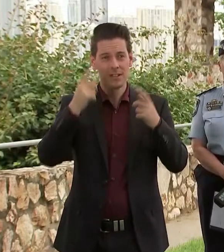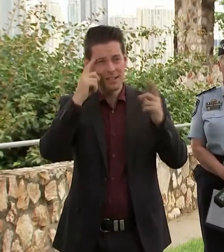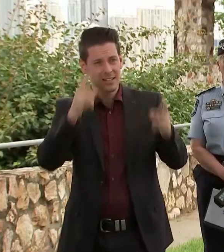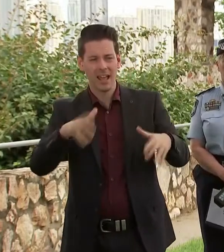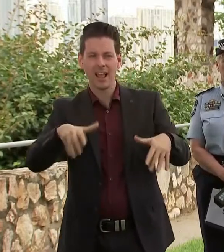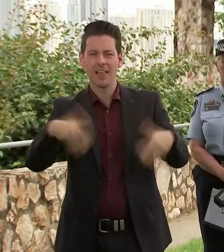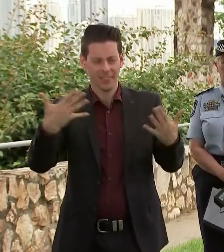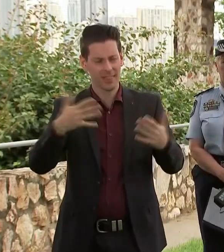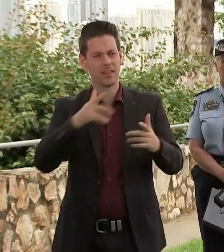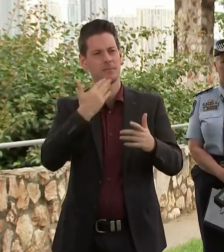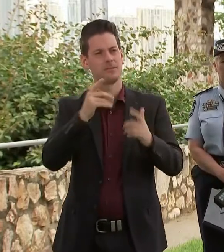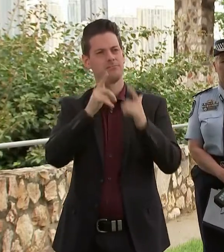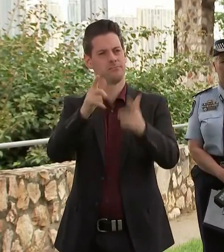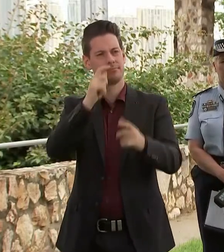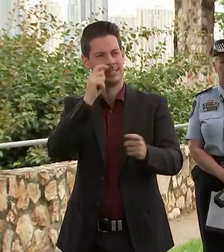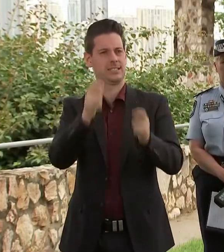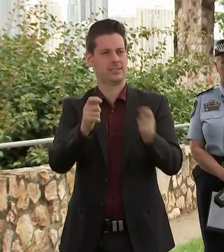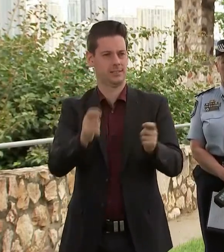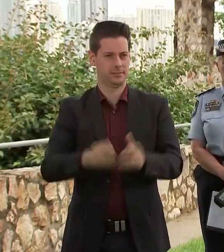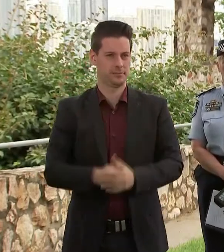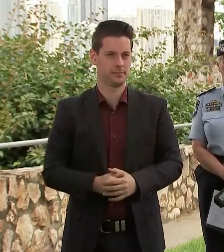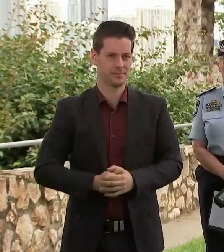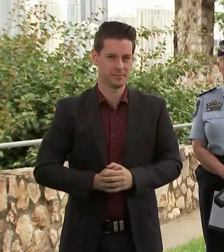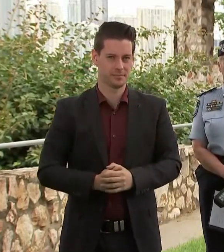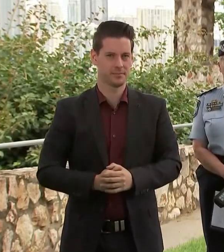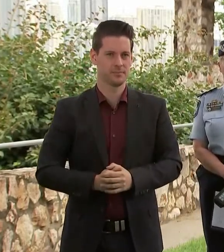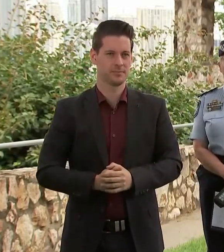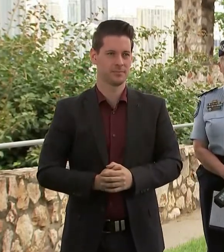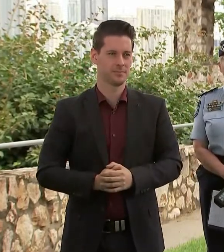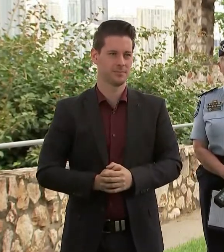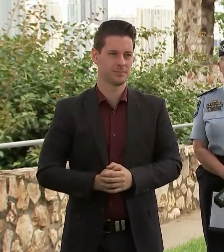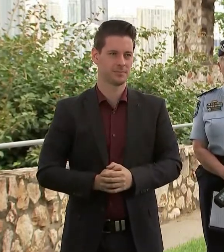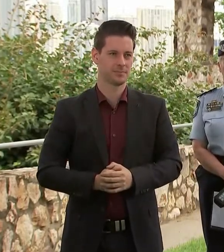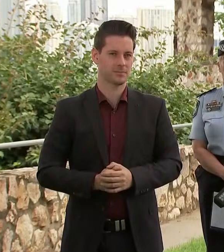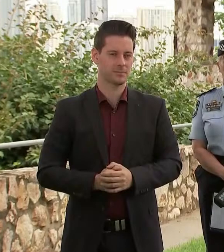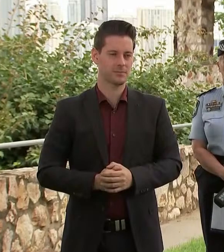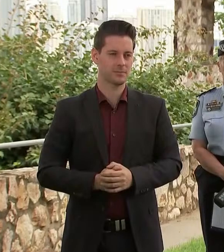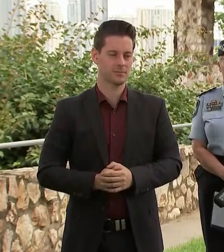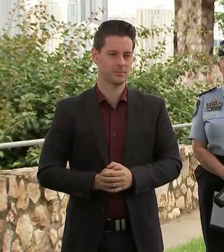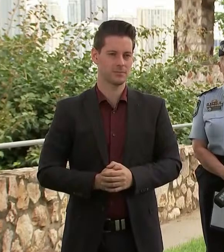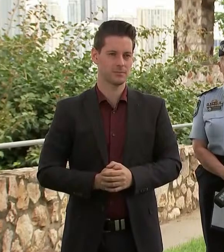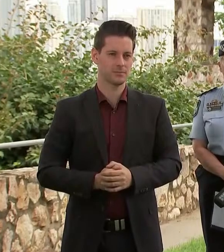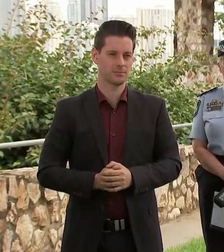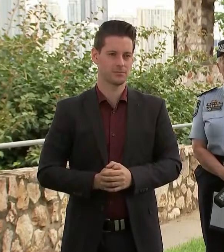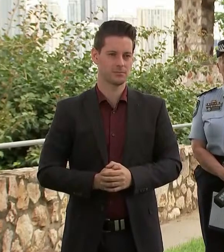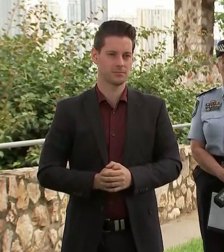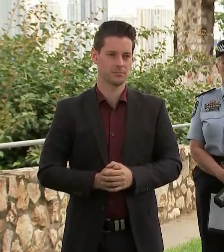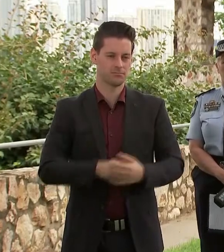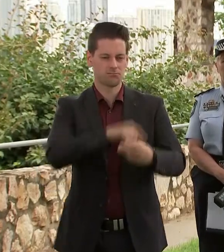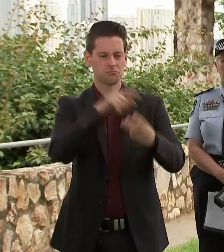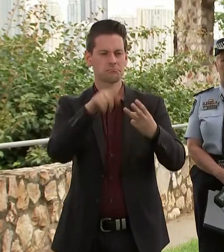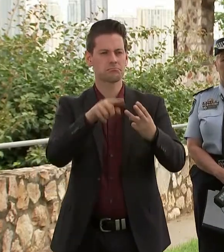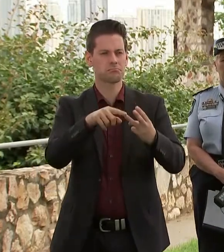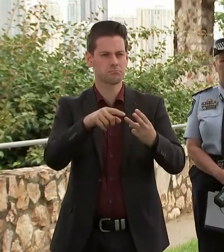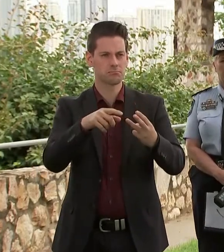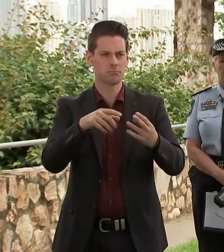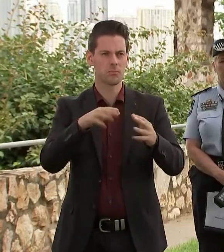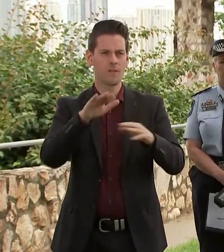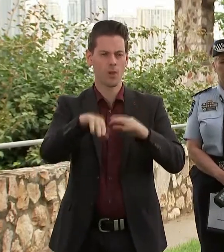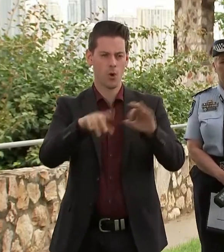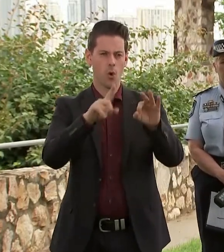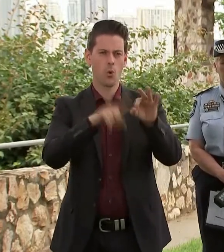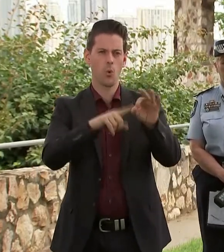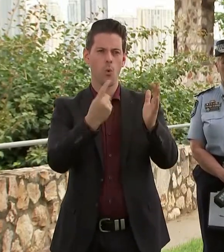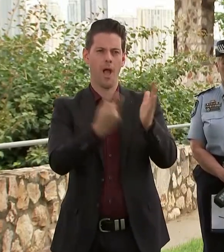to please come forward and get tested. The other thing to mention for today is QR